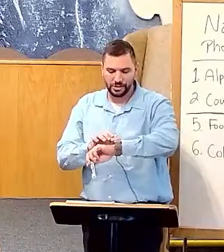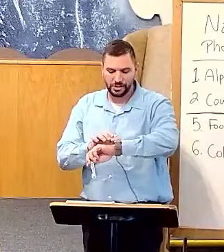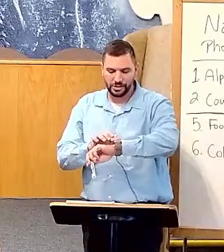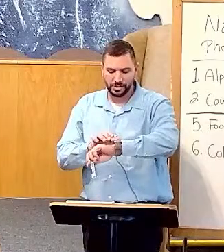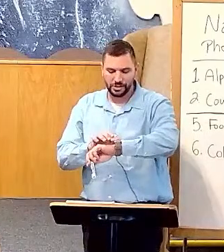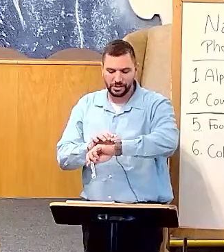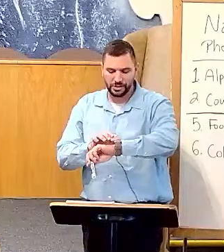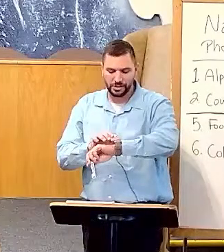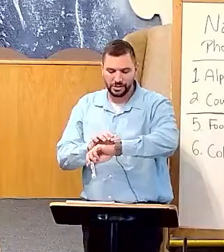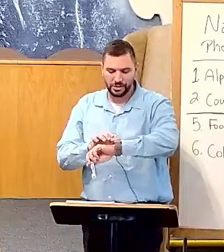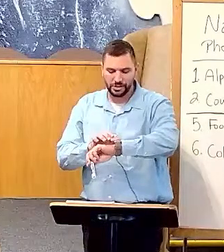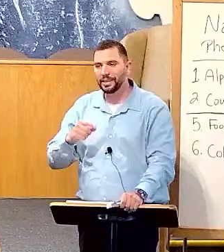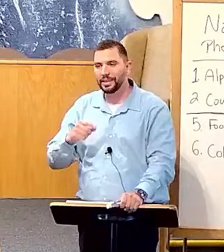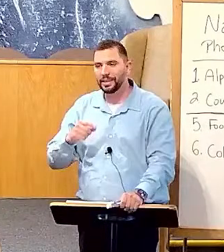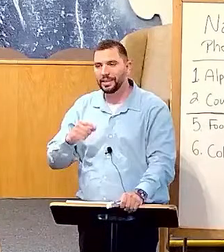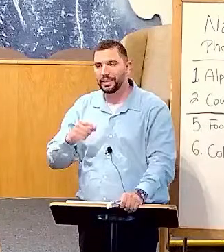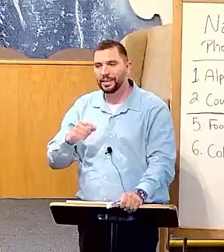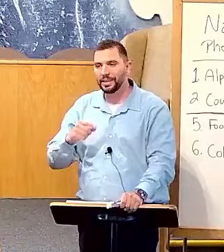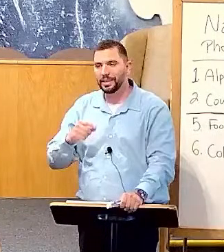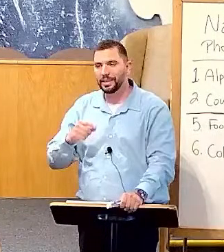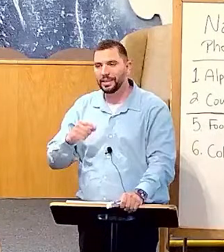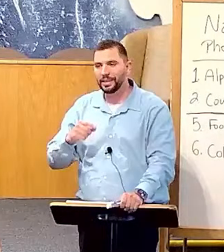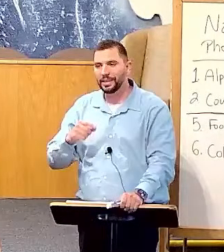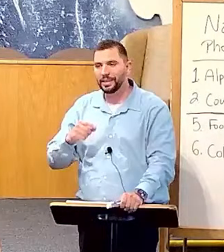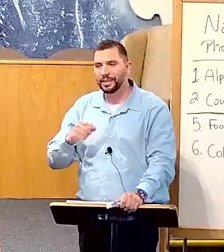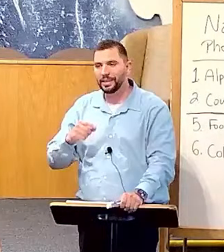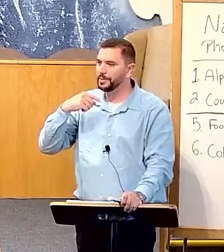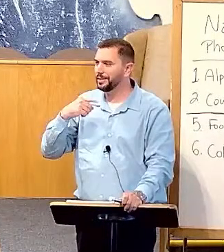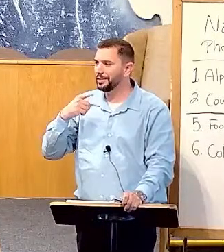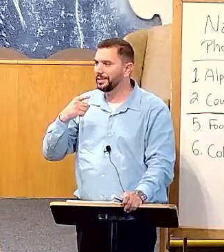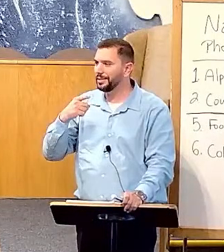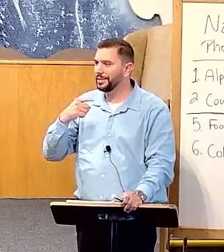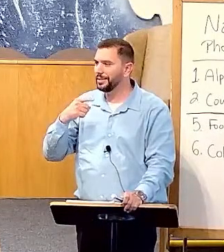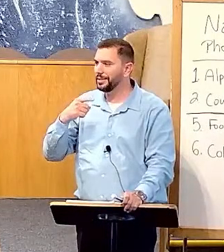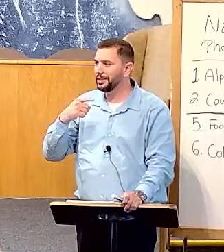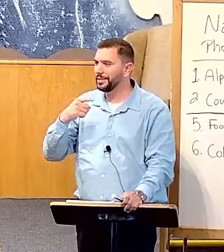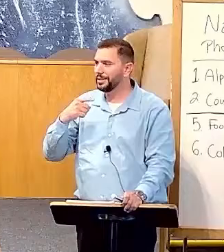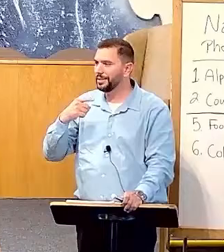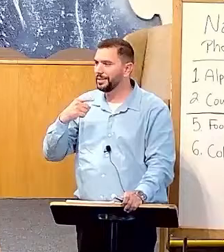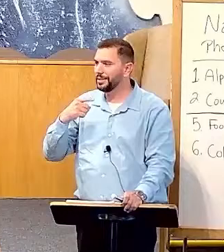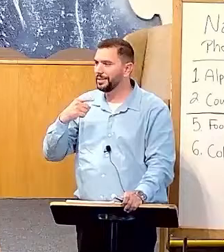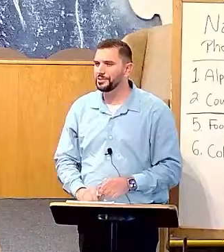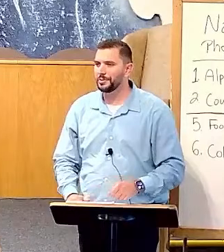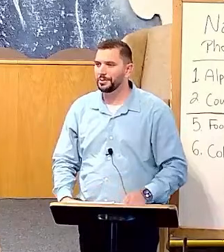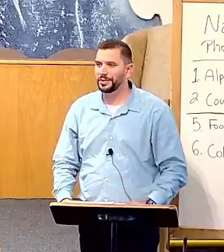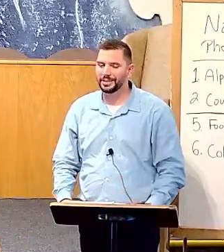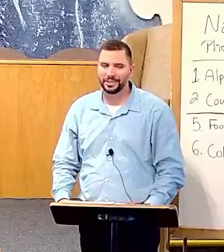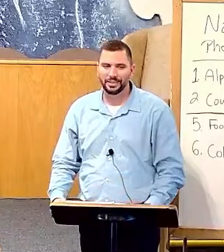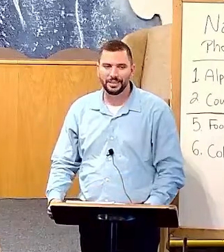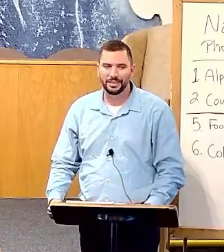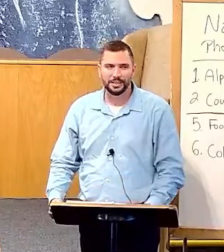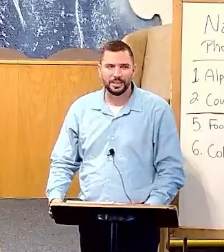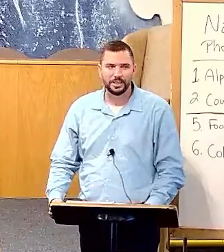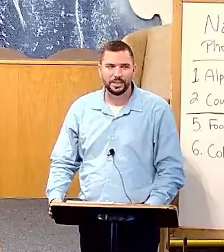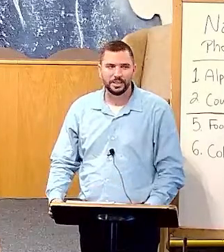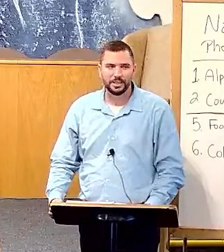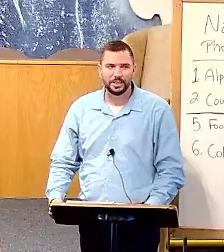late. Hearing is like that again because you use your mouth to speak. Just kind of going over some random words real quick. So, all right.